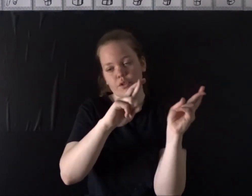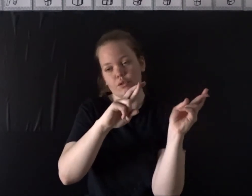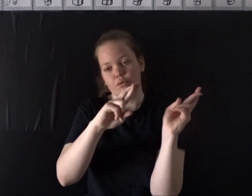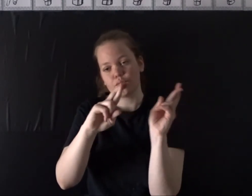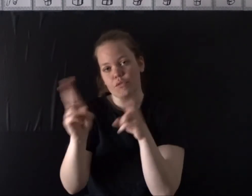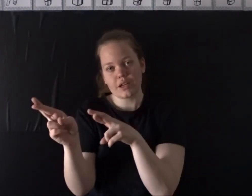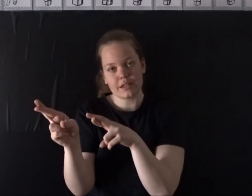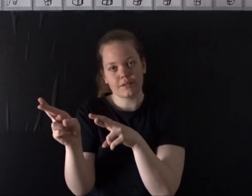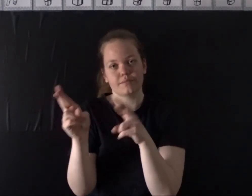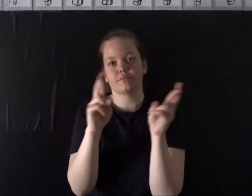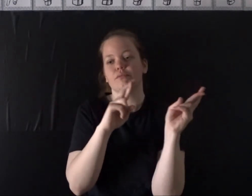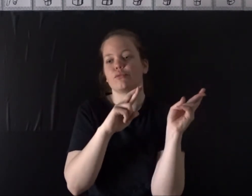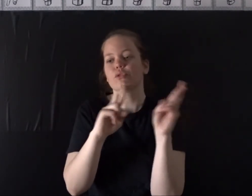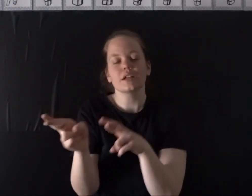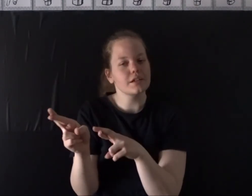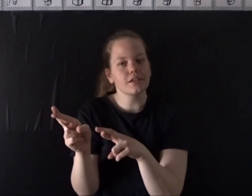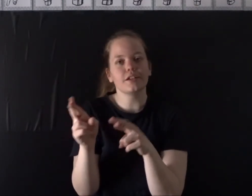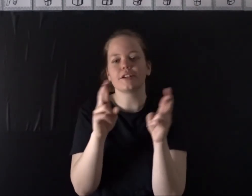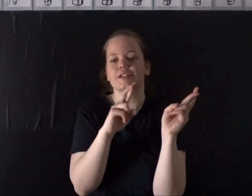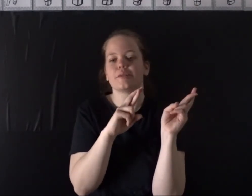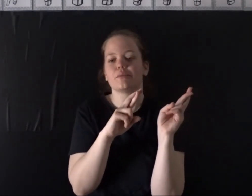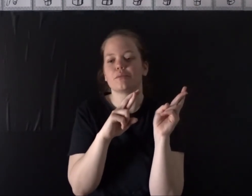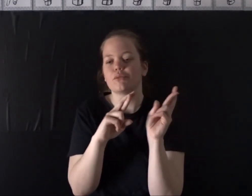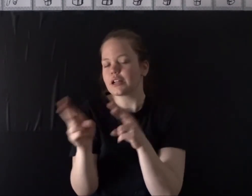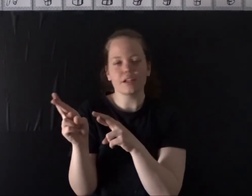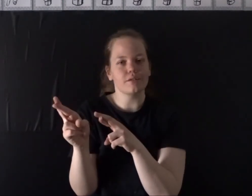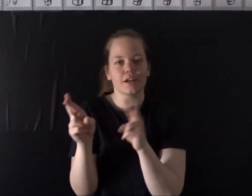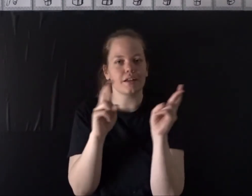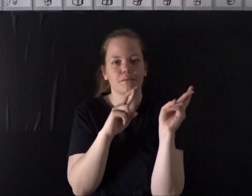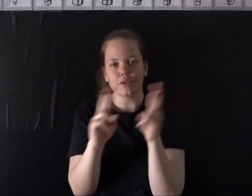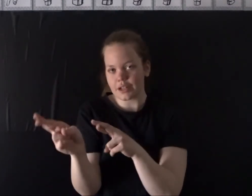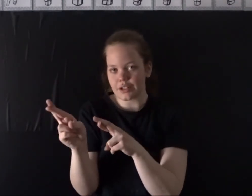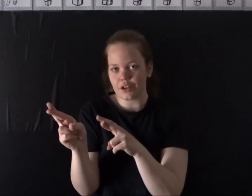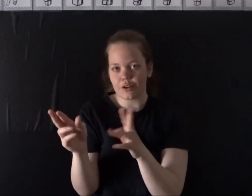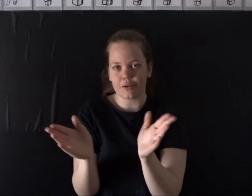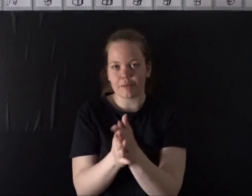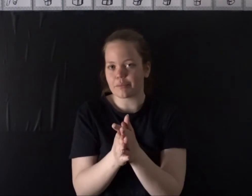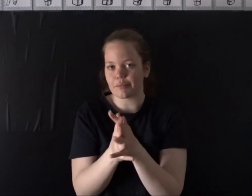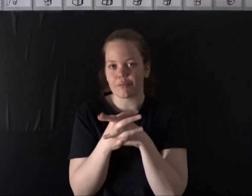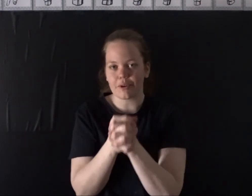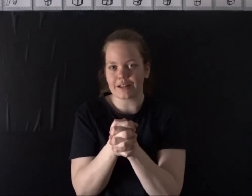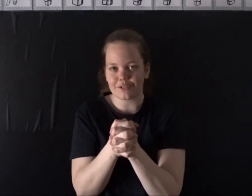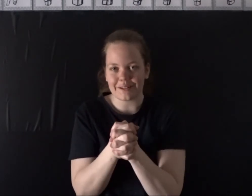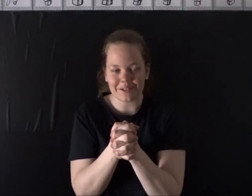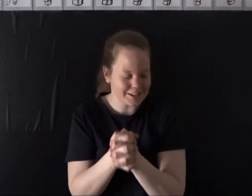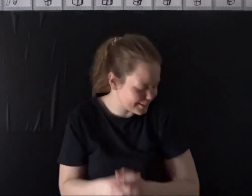So ready. I'm ready to learn. I'm ready to run. I'm ready to go. I'm ready for everything.